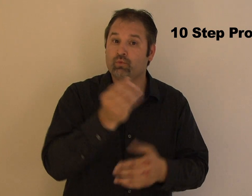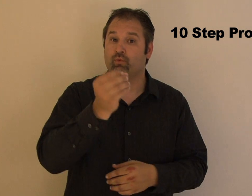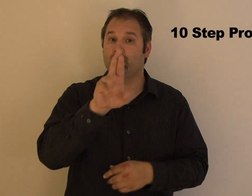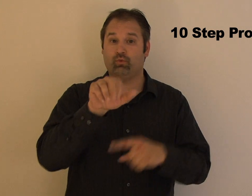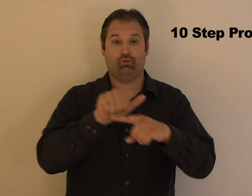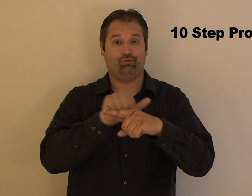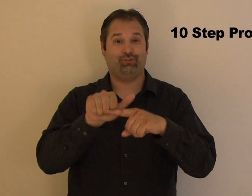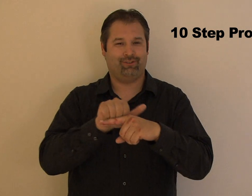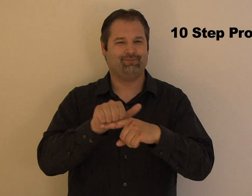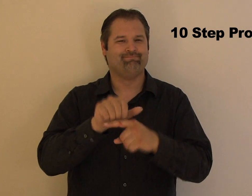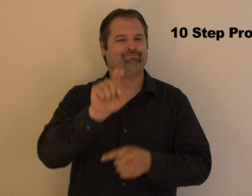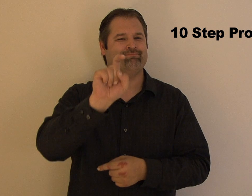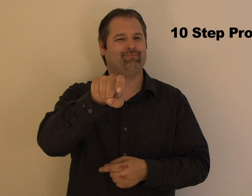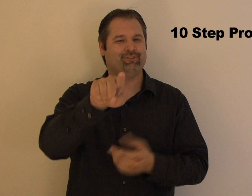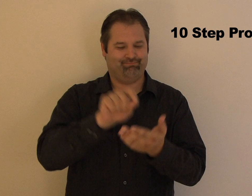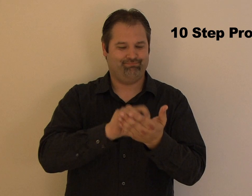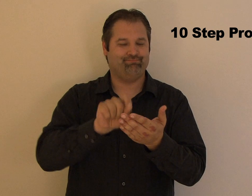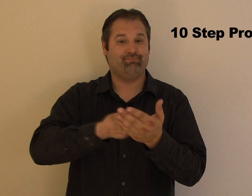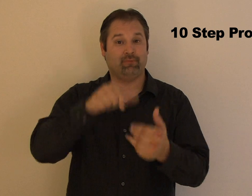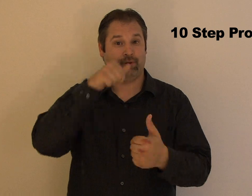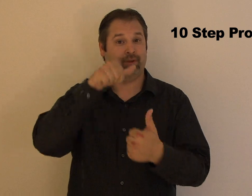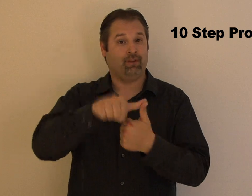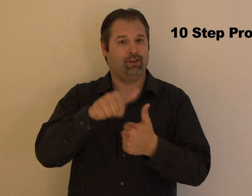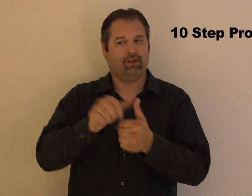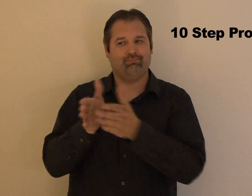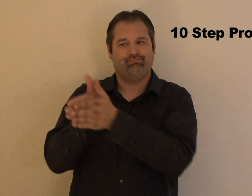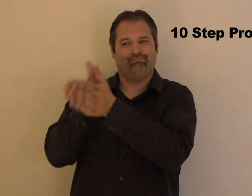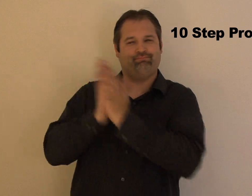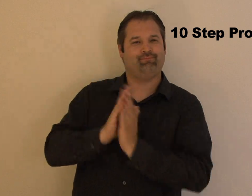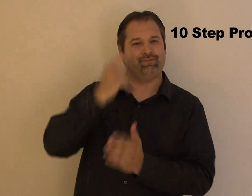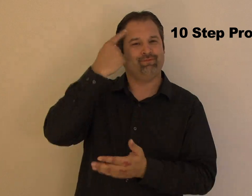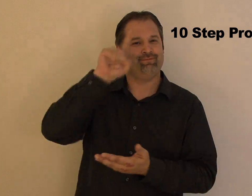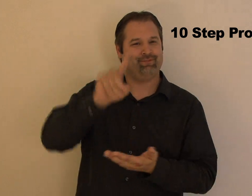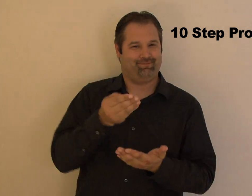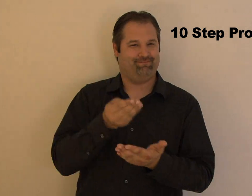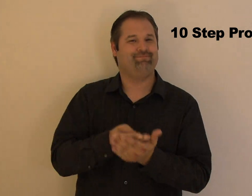If you plan to pursue schooling or training, then you must write a funding request letter.